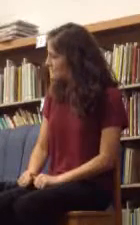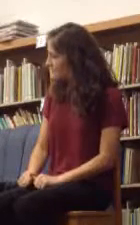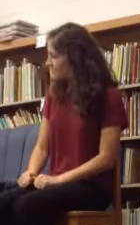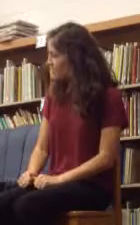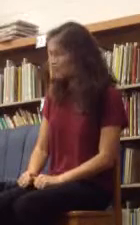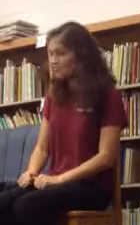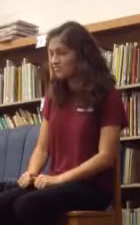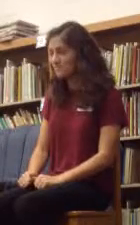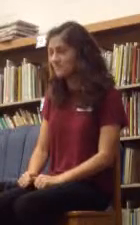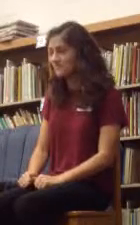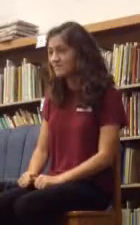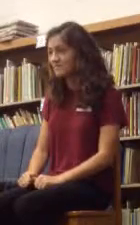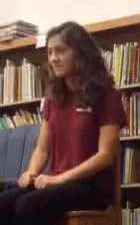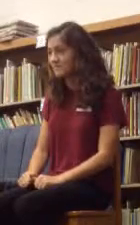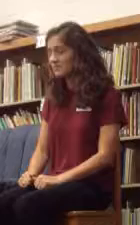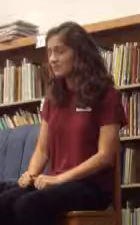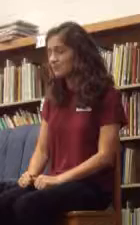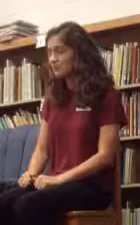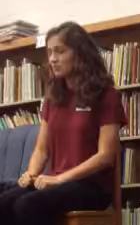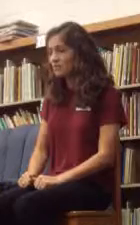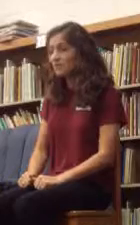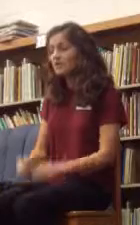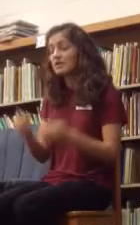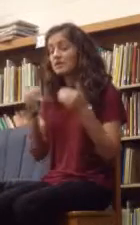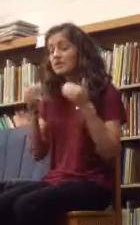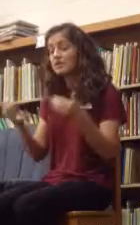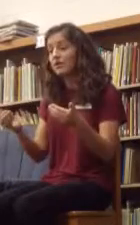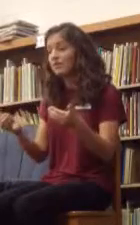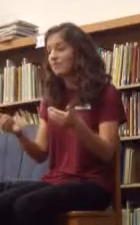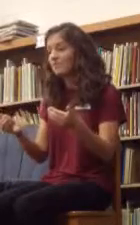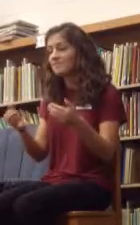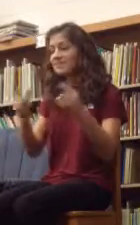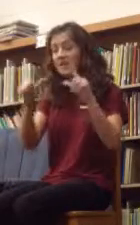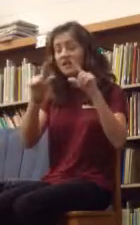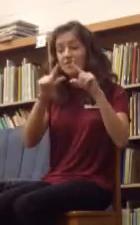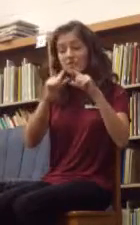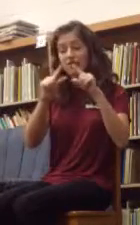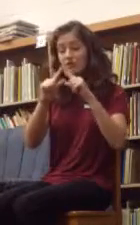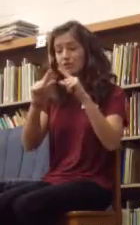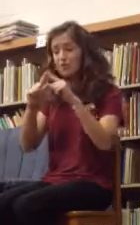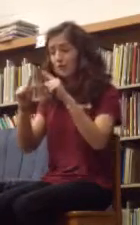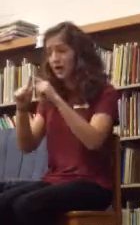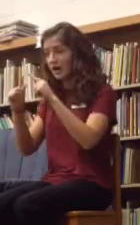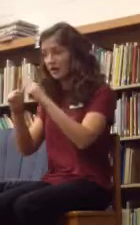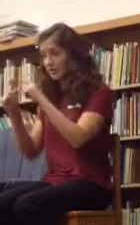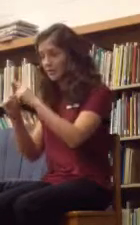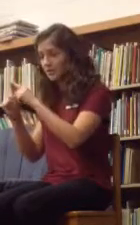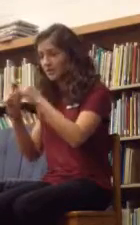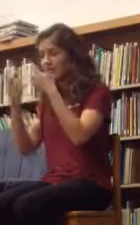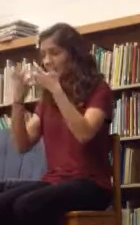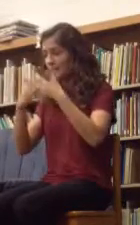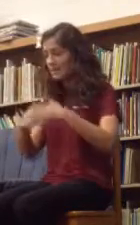I'm trying to ask Ms. Hogan something. So, it made itself into